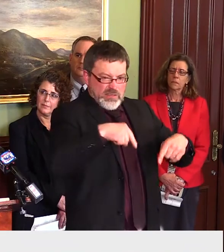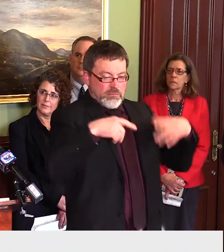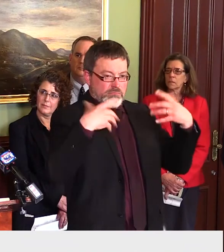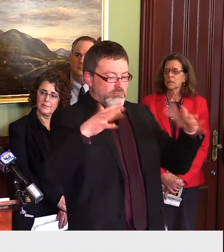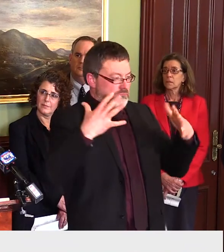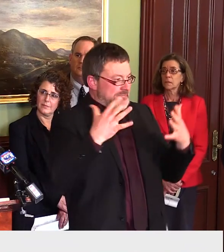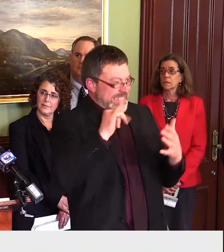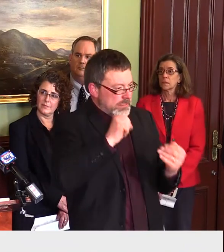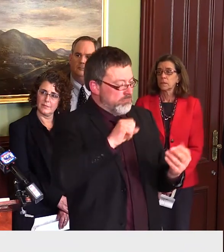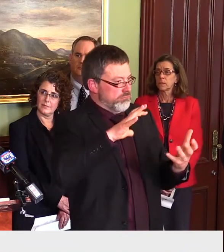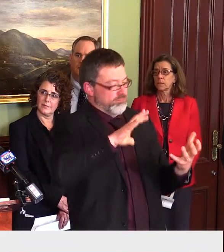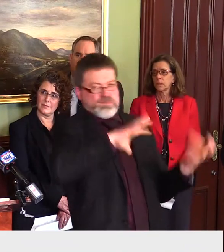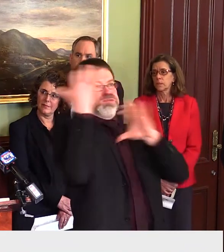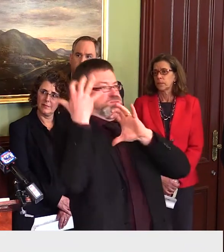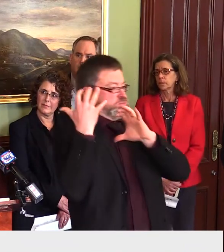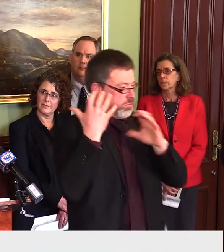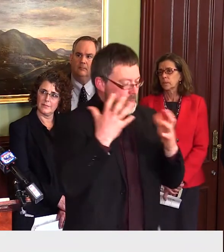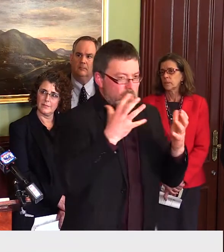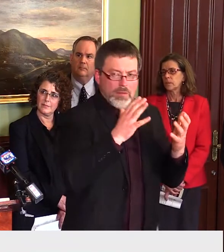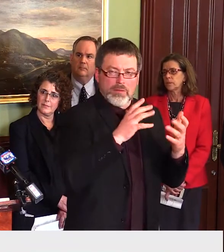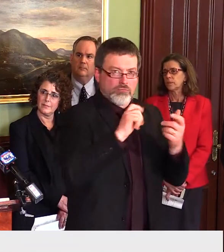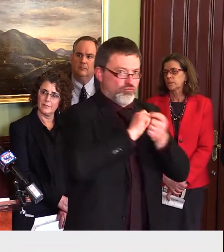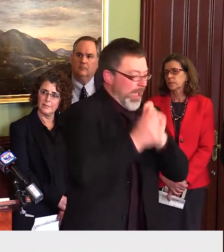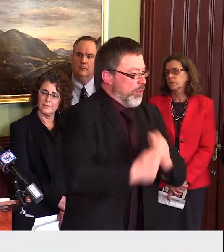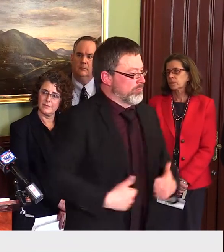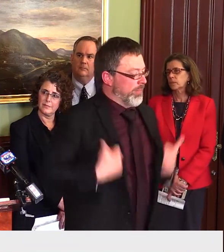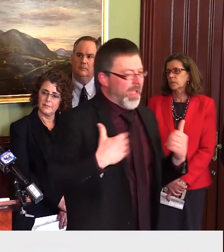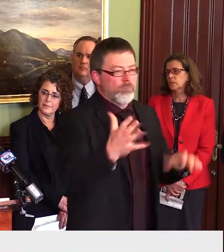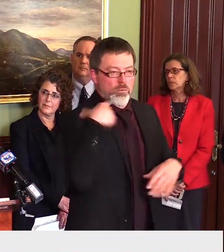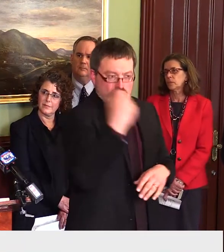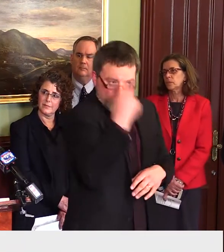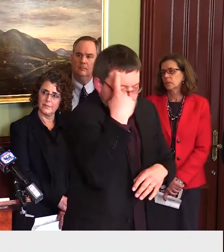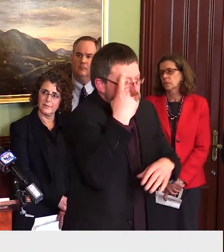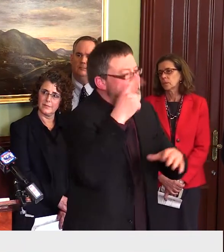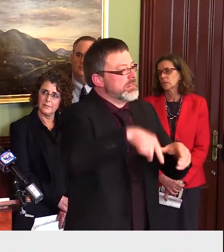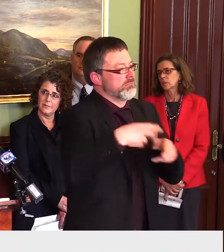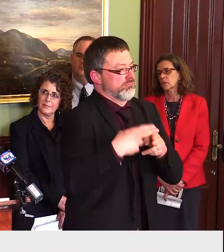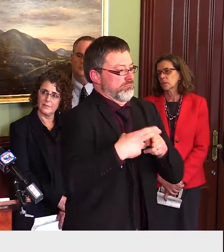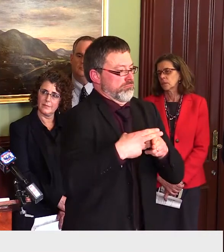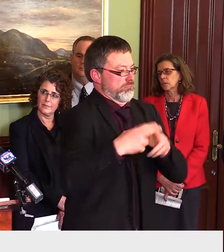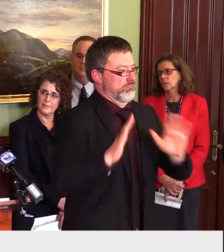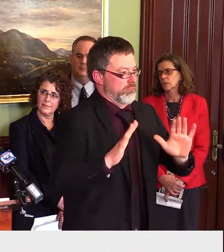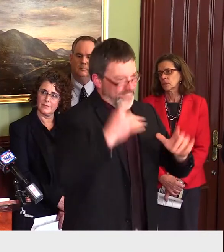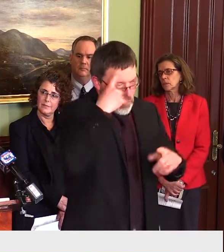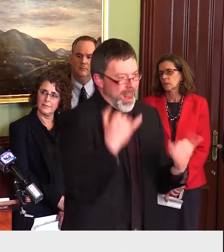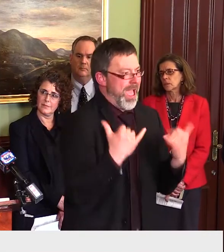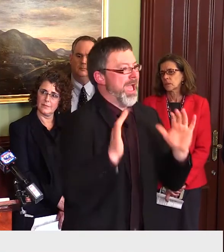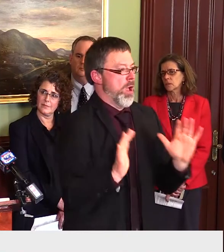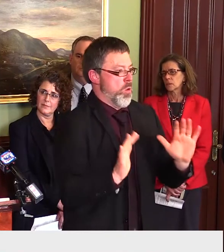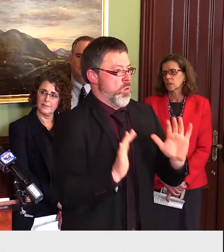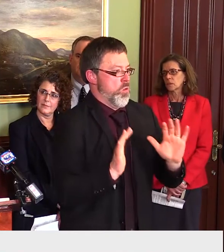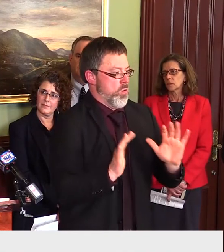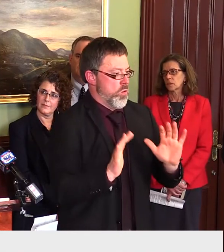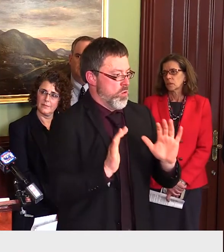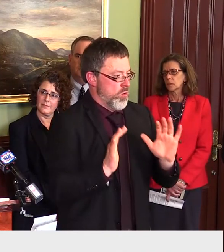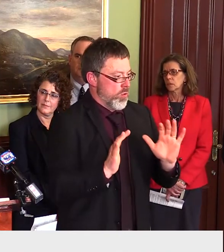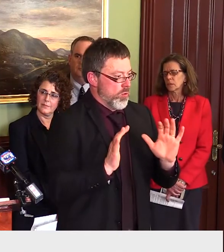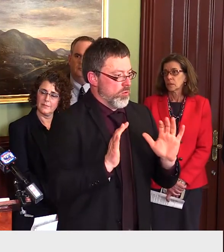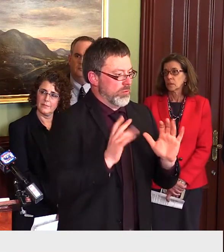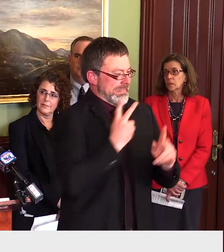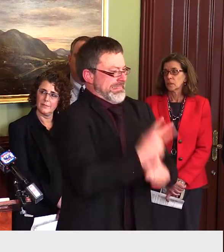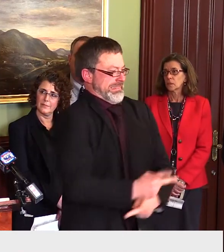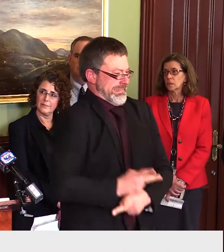I'll say from the outset, we, like all other states, do rely heavily on the recommendations of the Centers for Disease